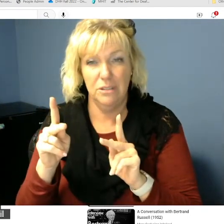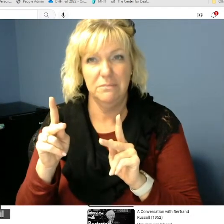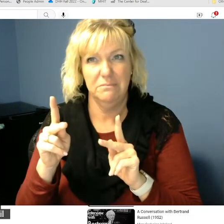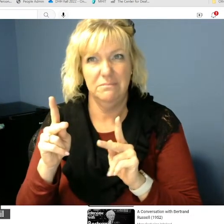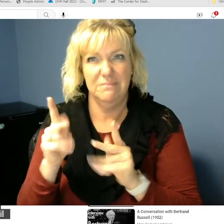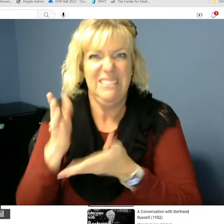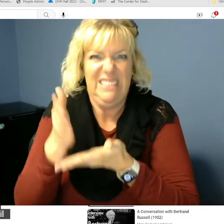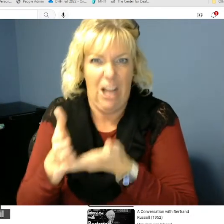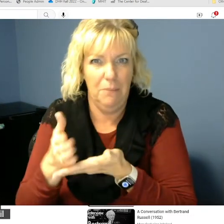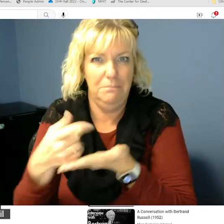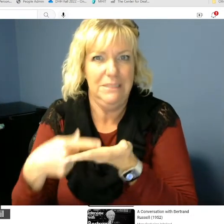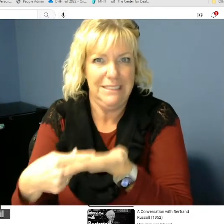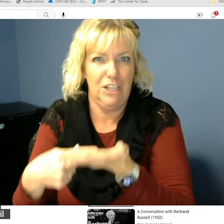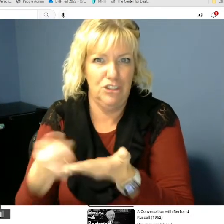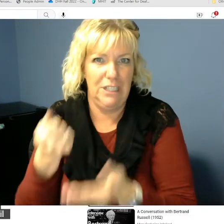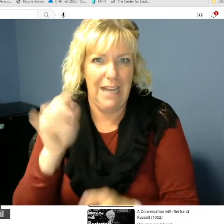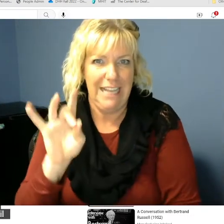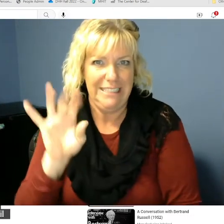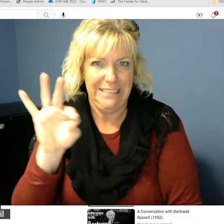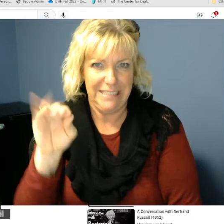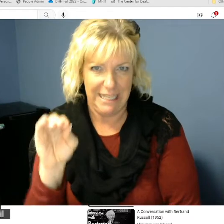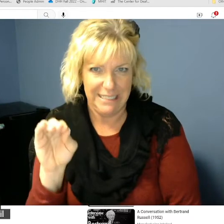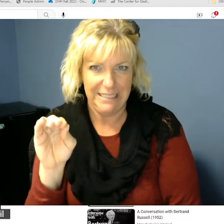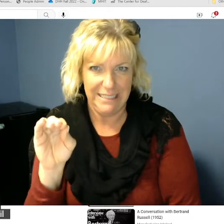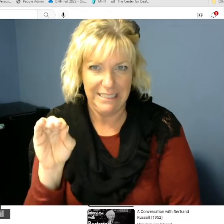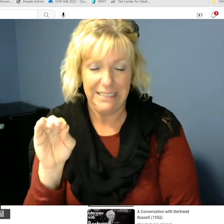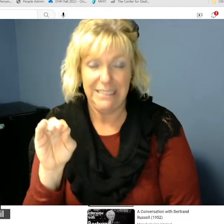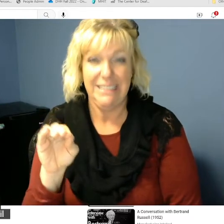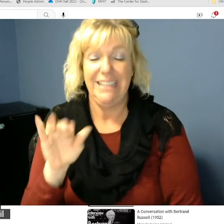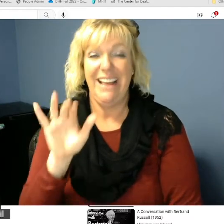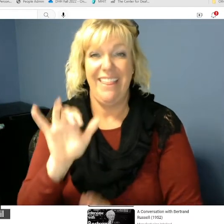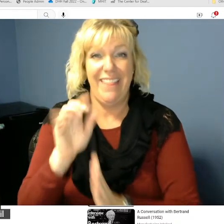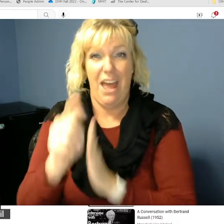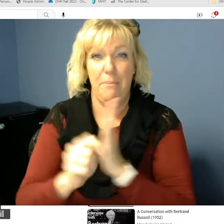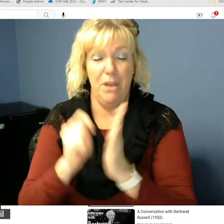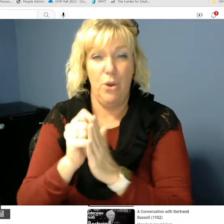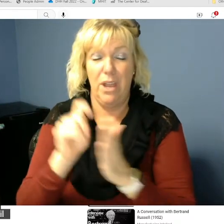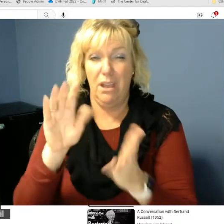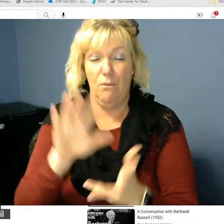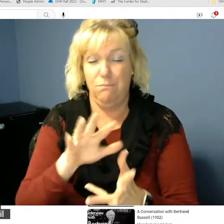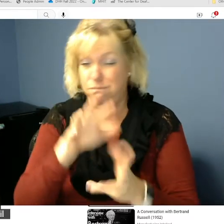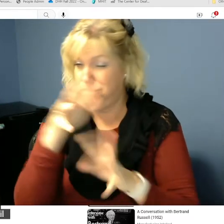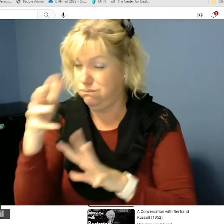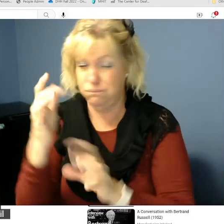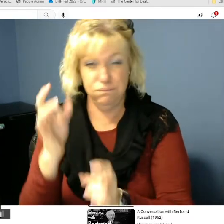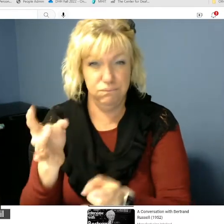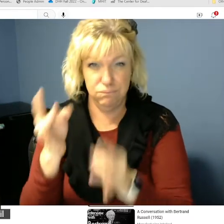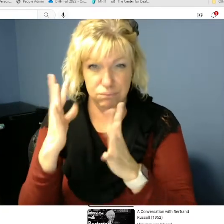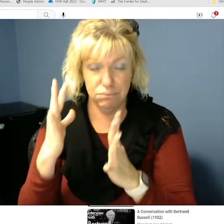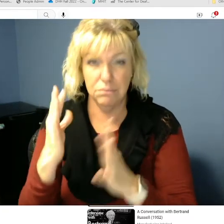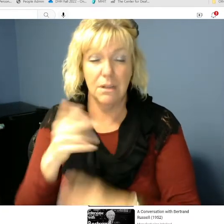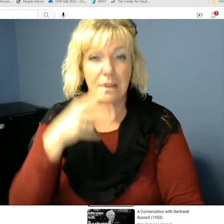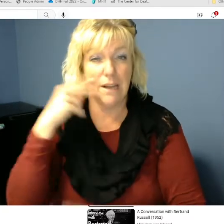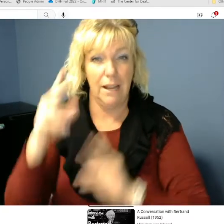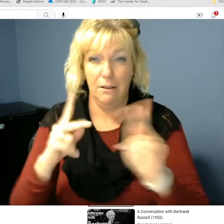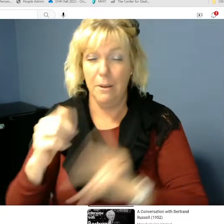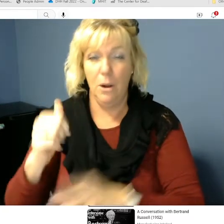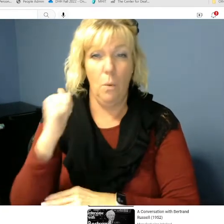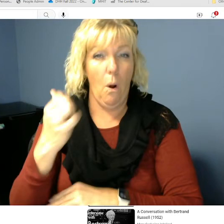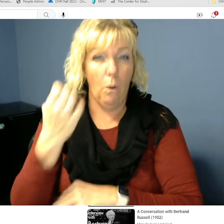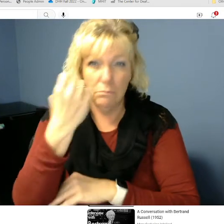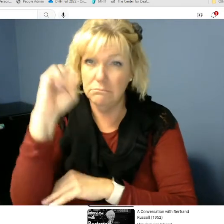And this is such a devastating blow that there won't be large-scale Native American resistance again until